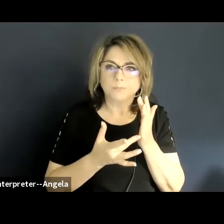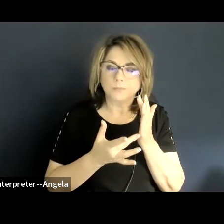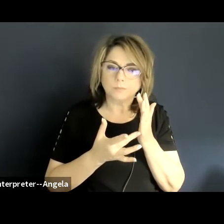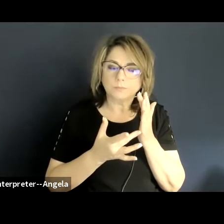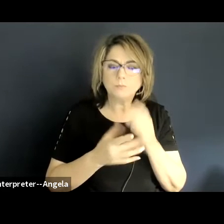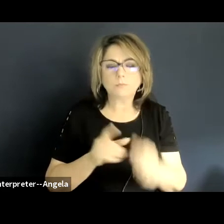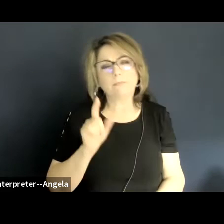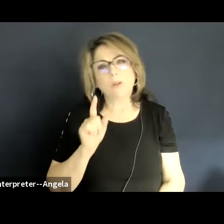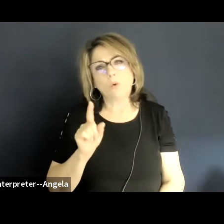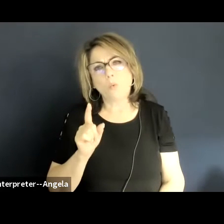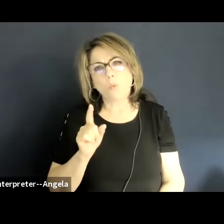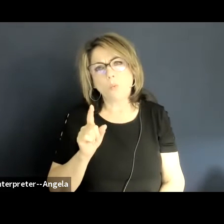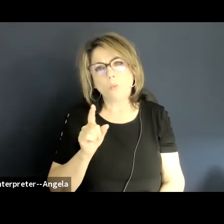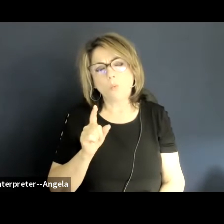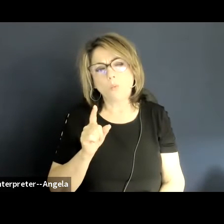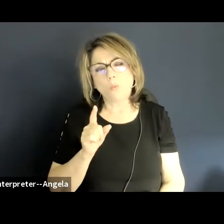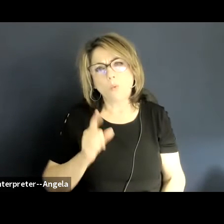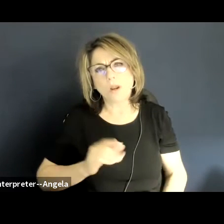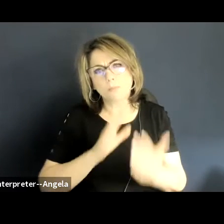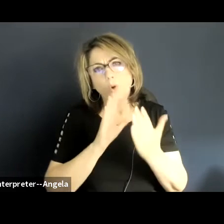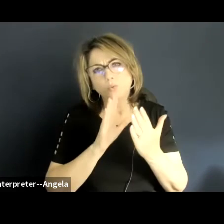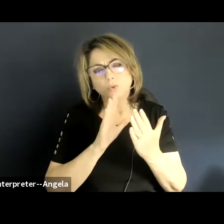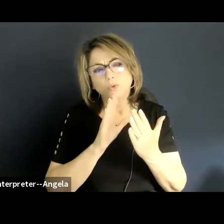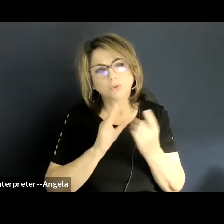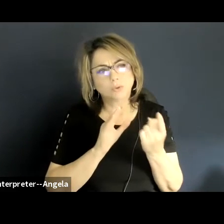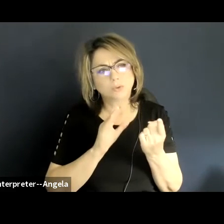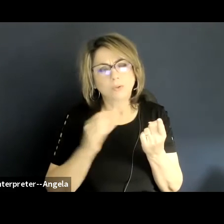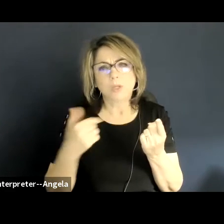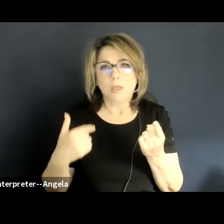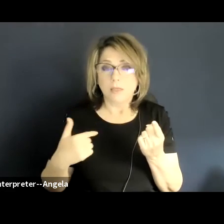One of the approaches that we were